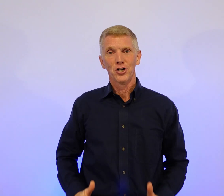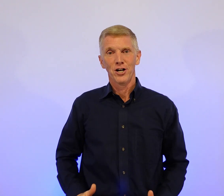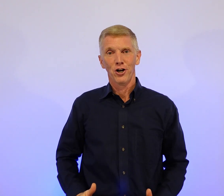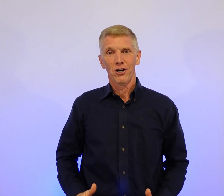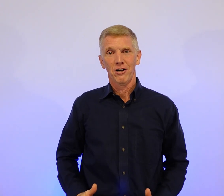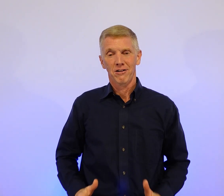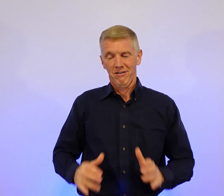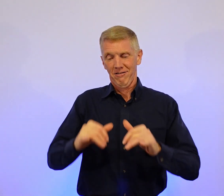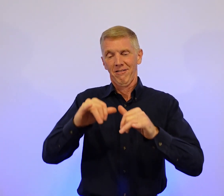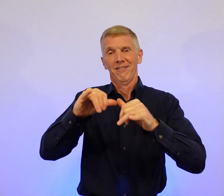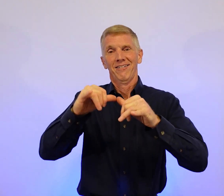Engineer.